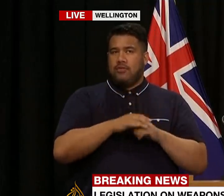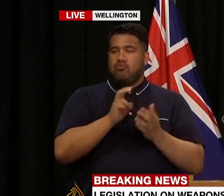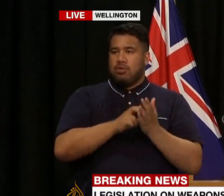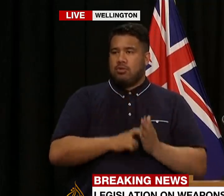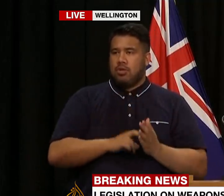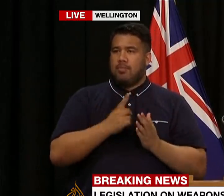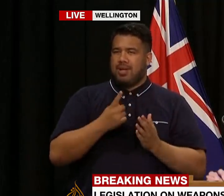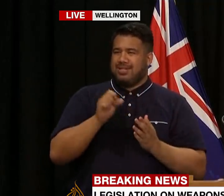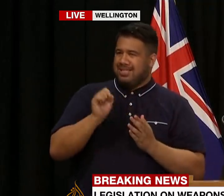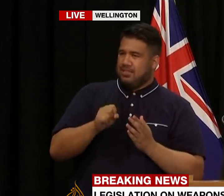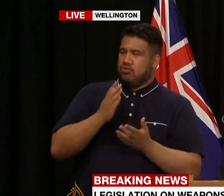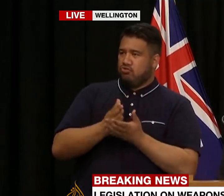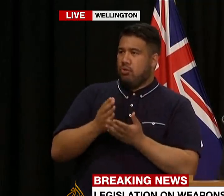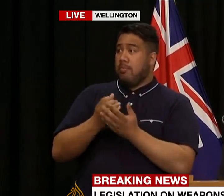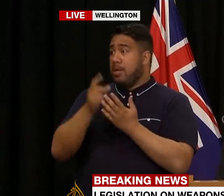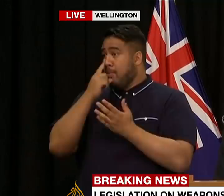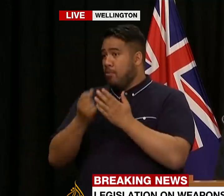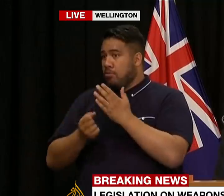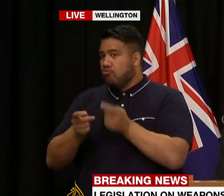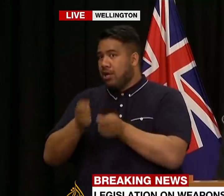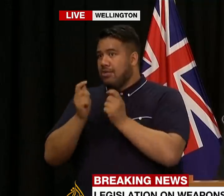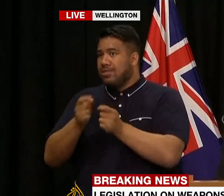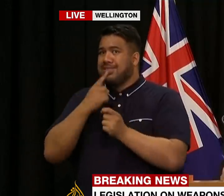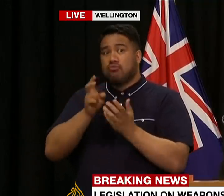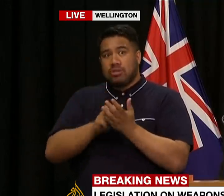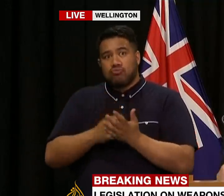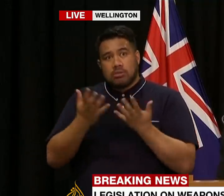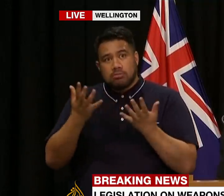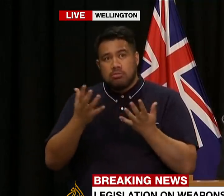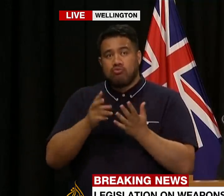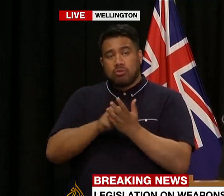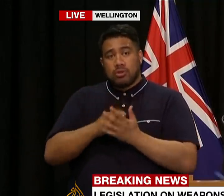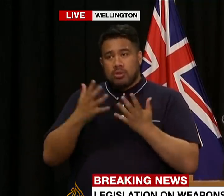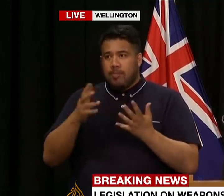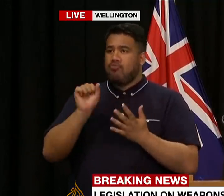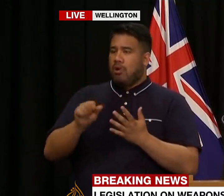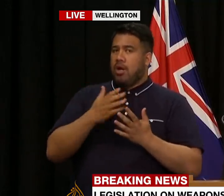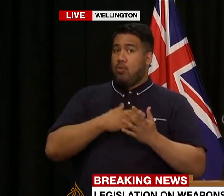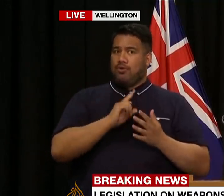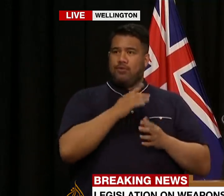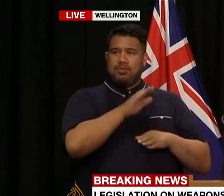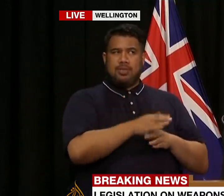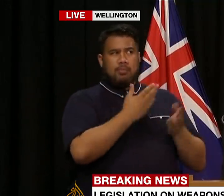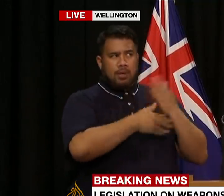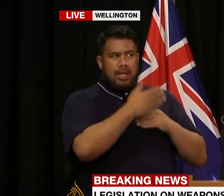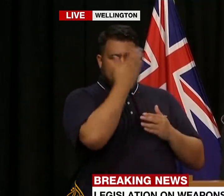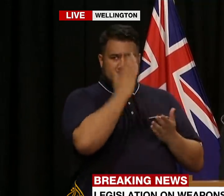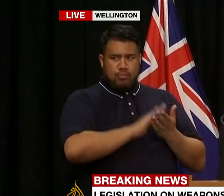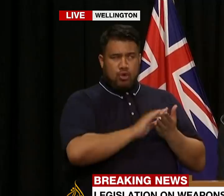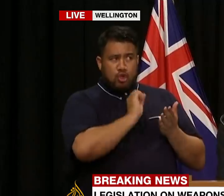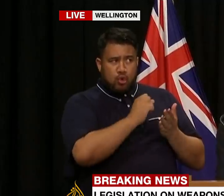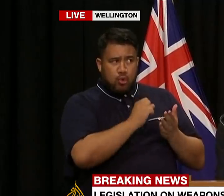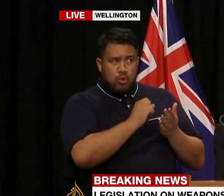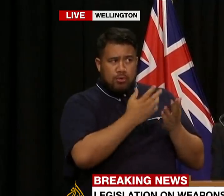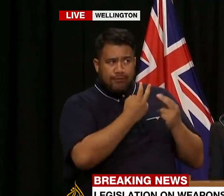that is something that is raised time and time again as being absent from New Zealand. But I do want to just take advice from the experts who are dealing with these issues every